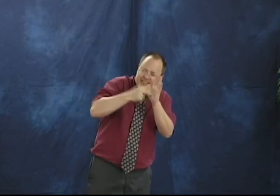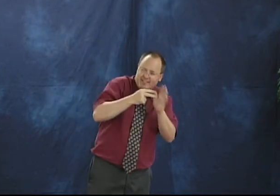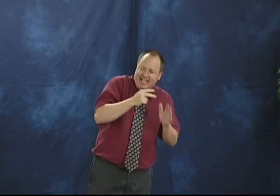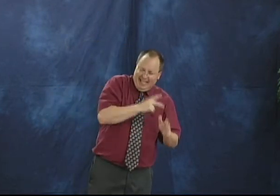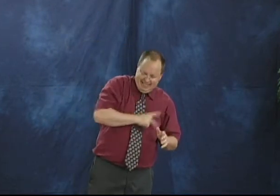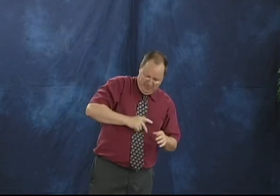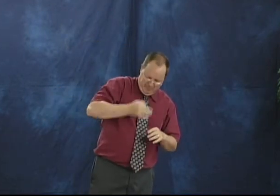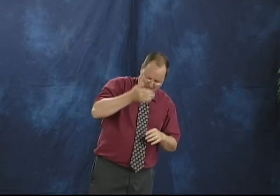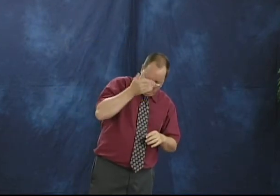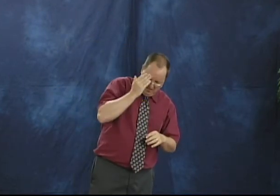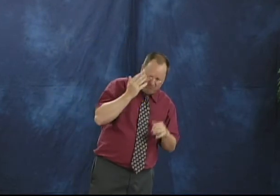and the same.